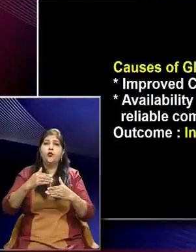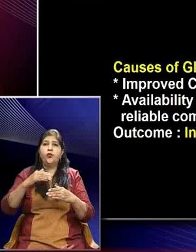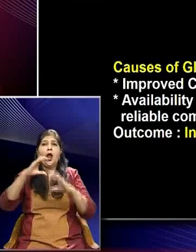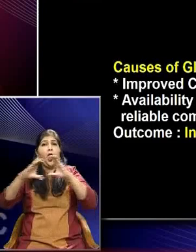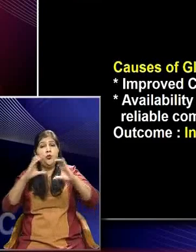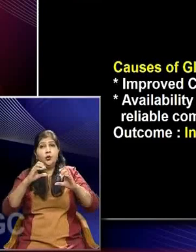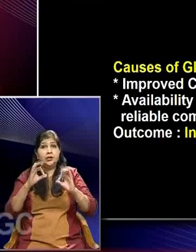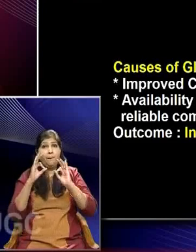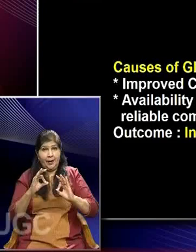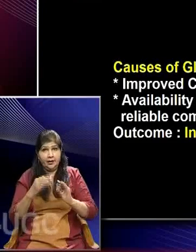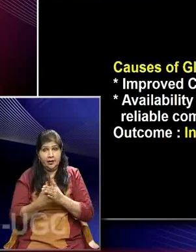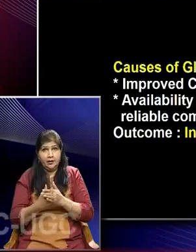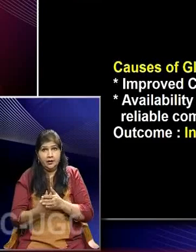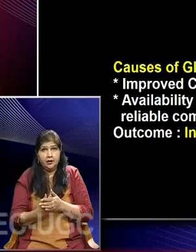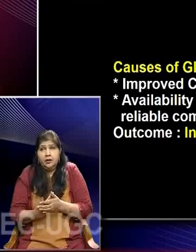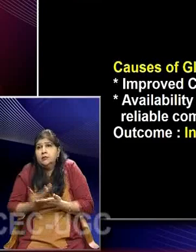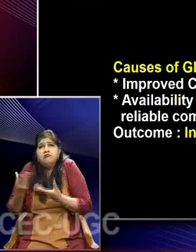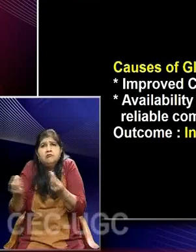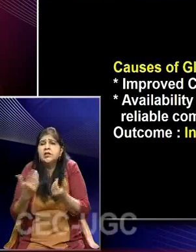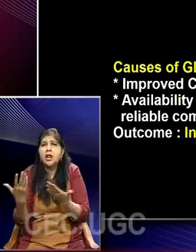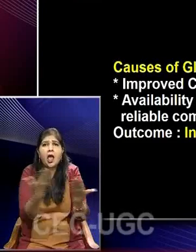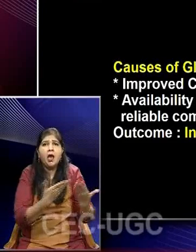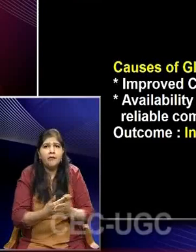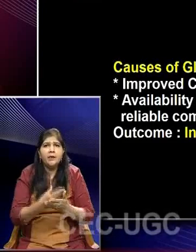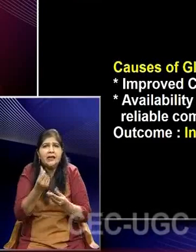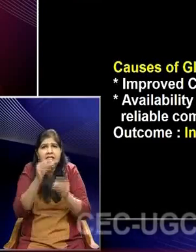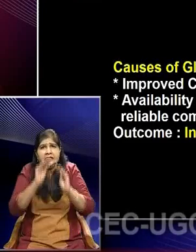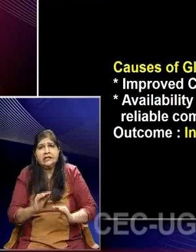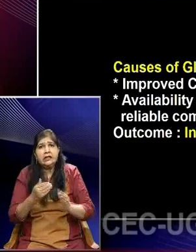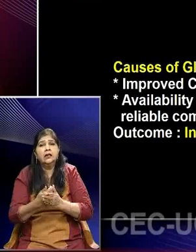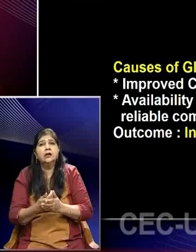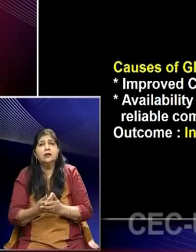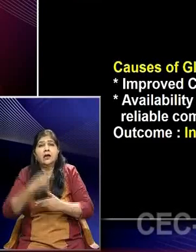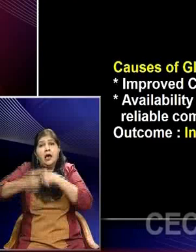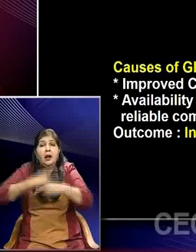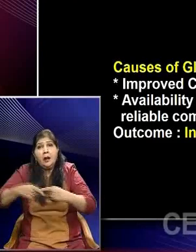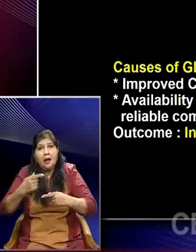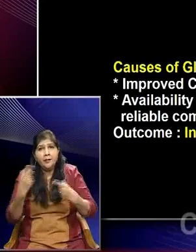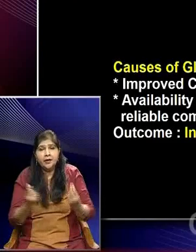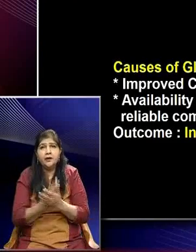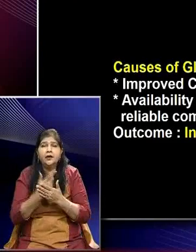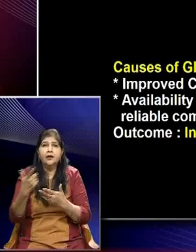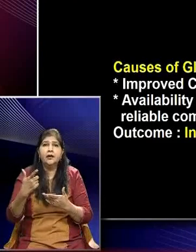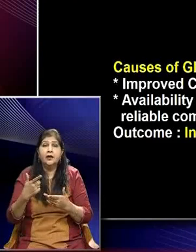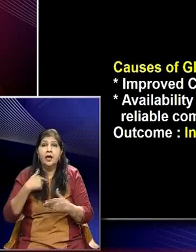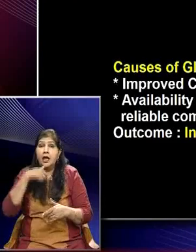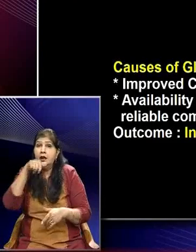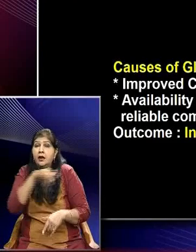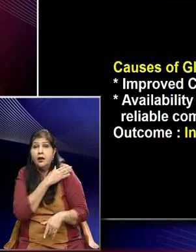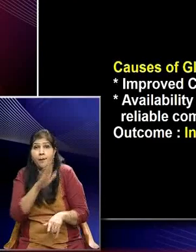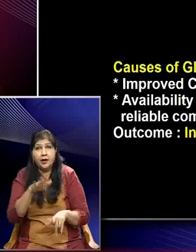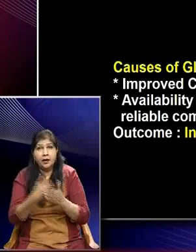communication, availability of cheap, rapid and